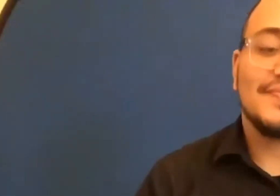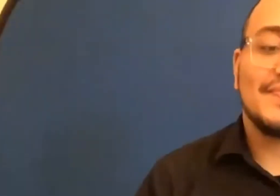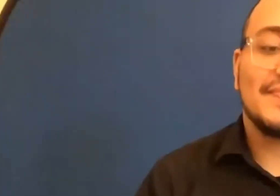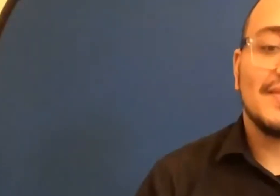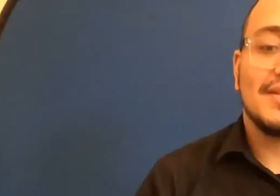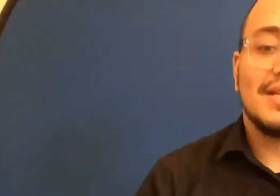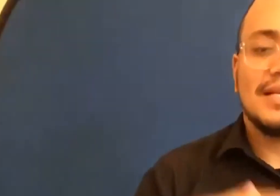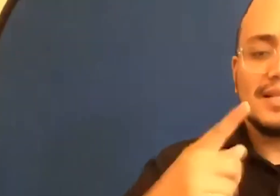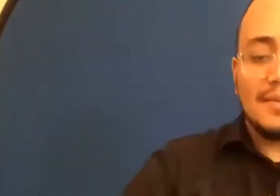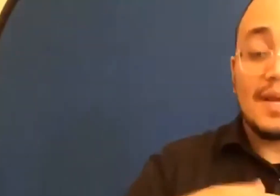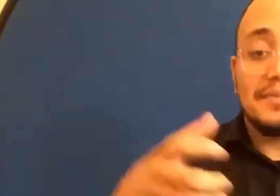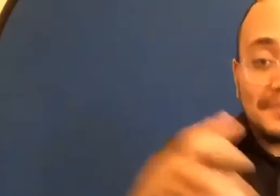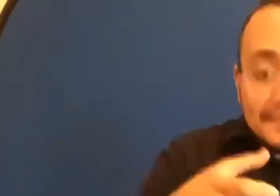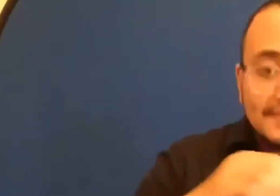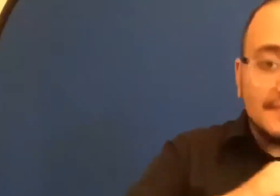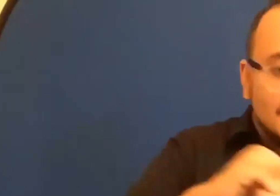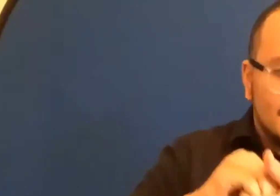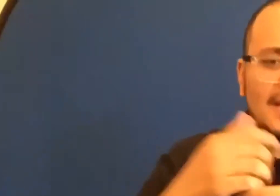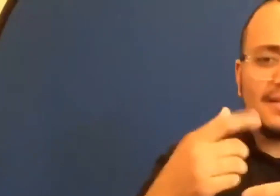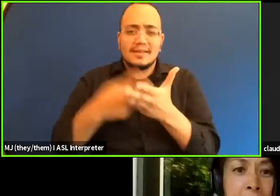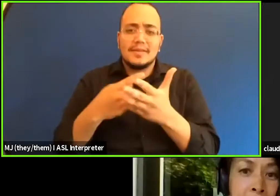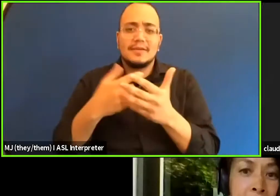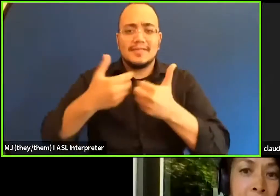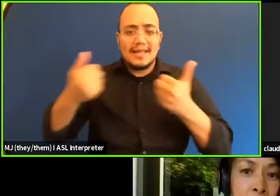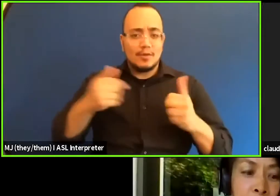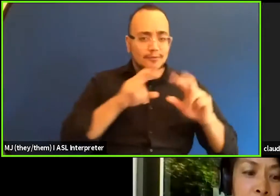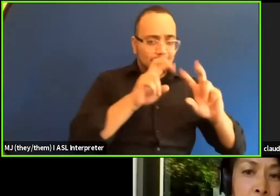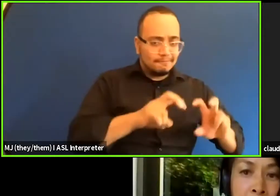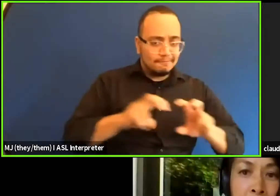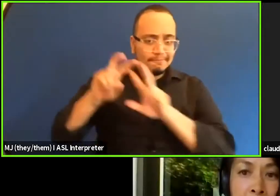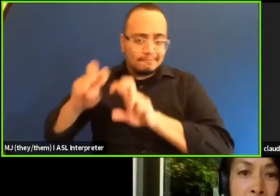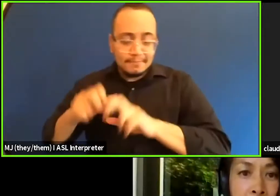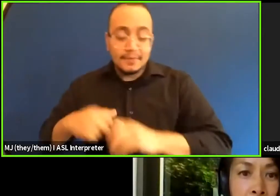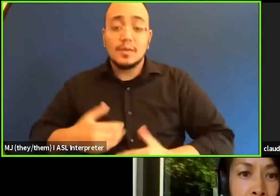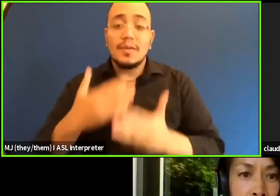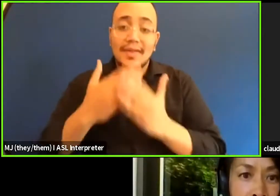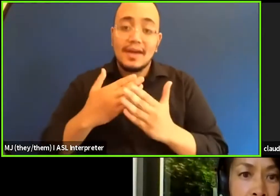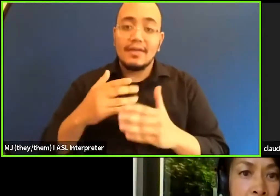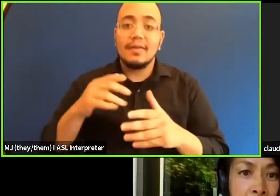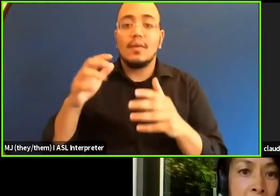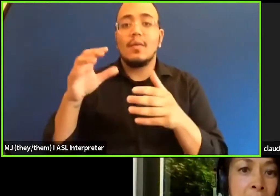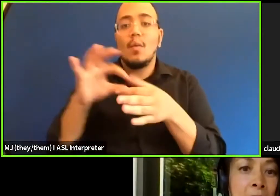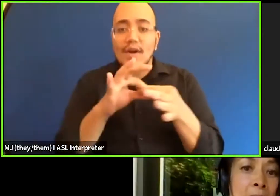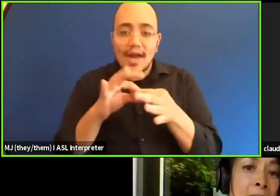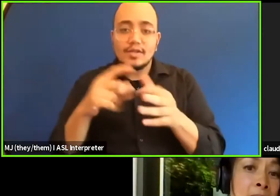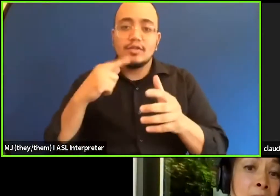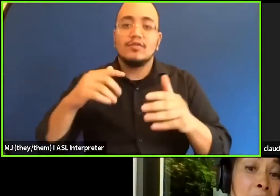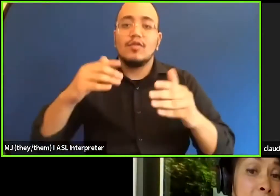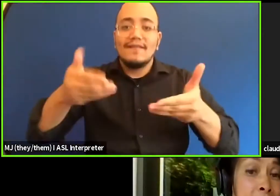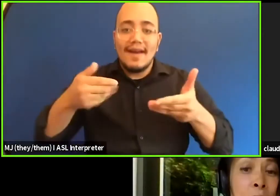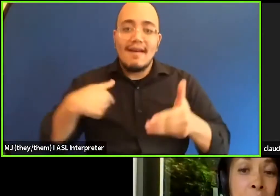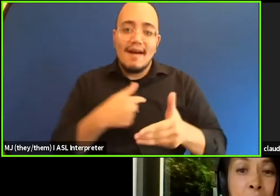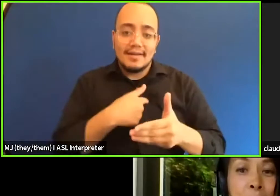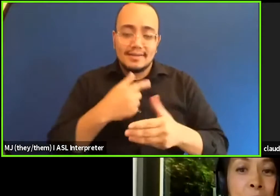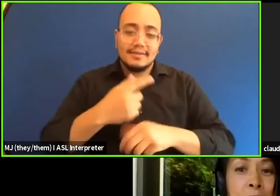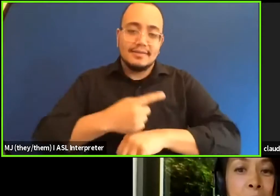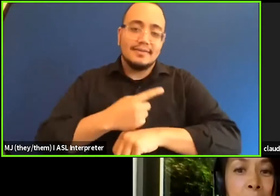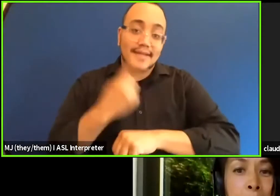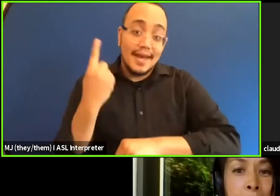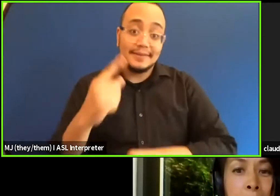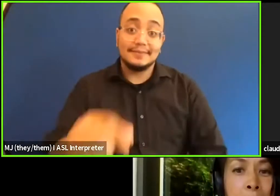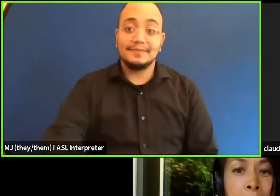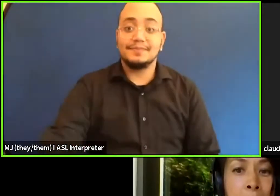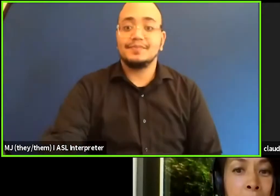work apart. And we want to acknowledge and thank the organizers for bringing us together today. And this is one of those